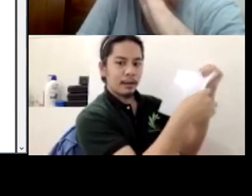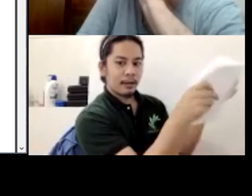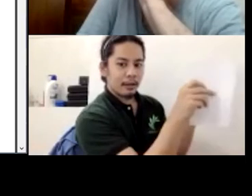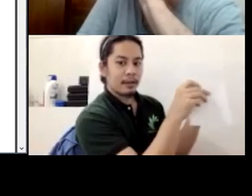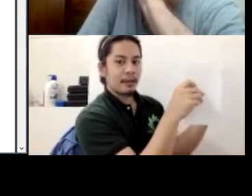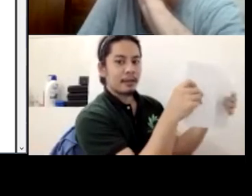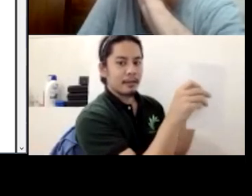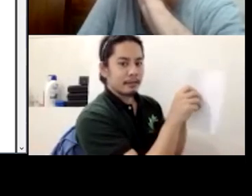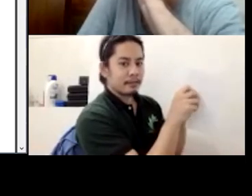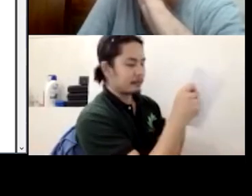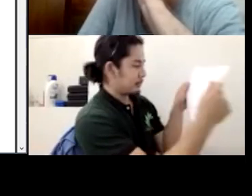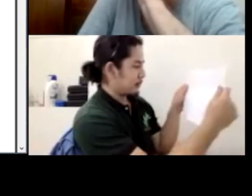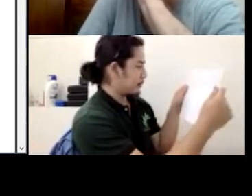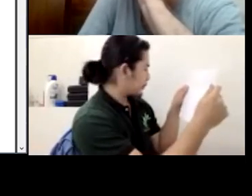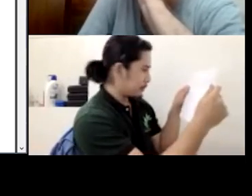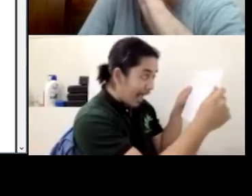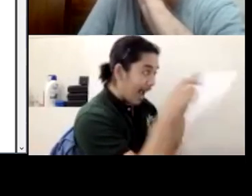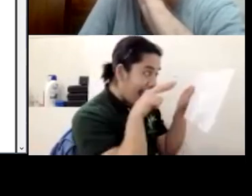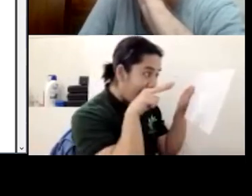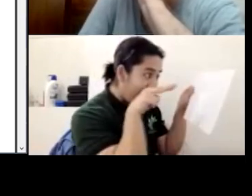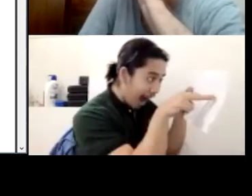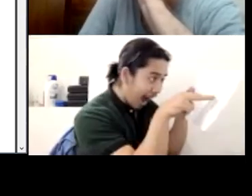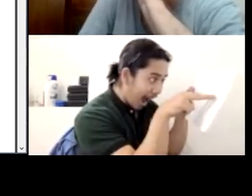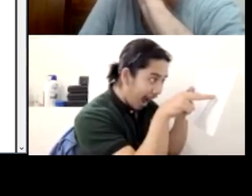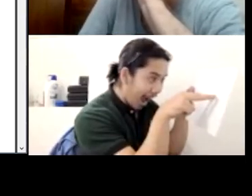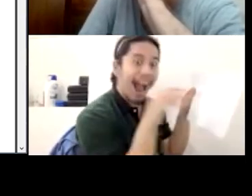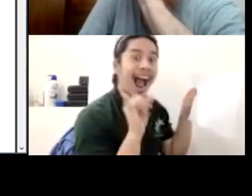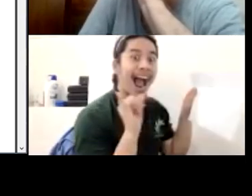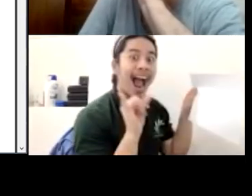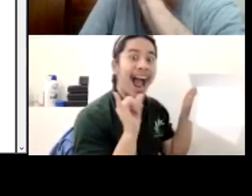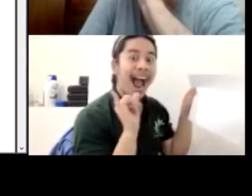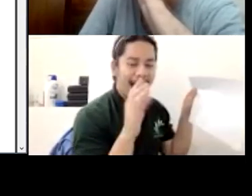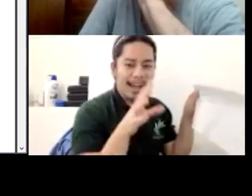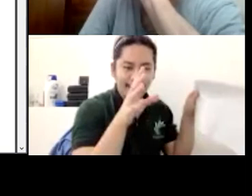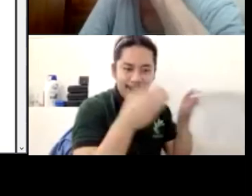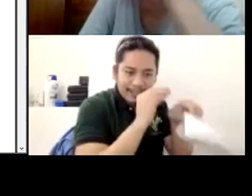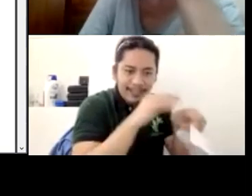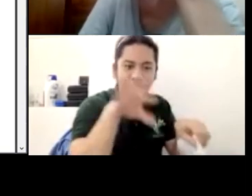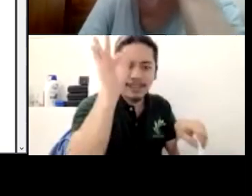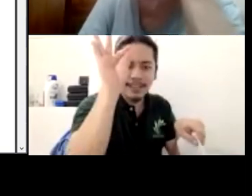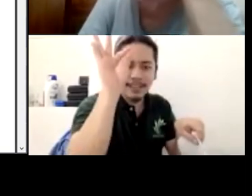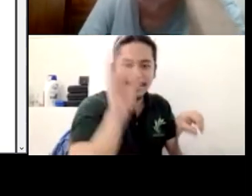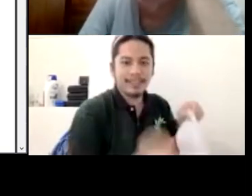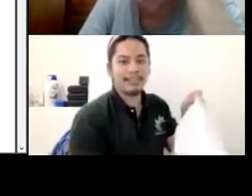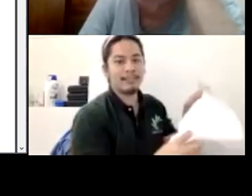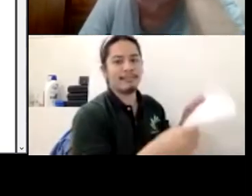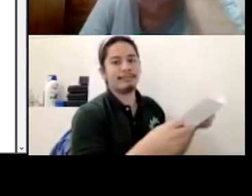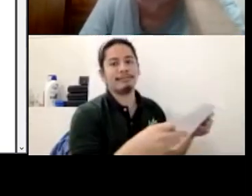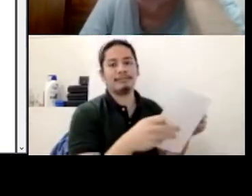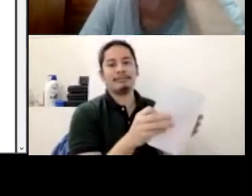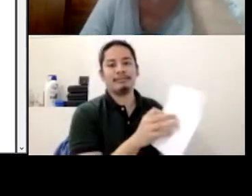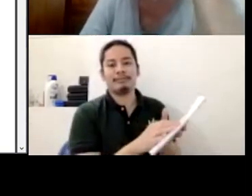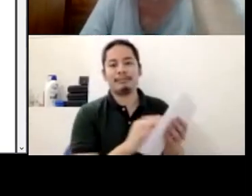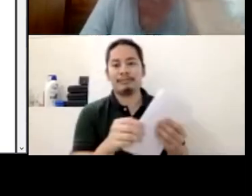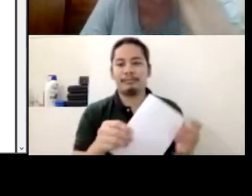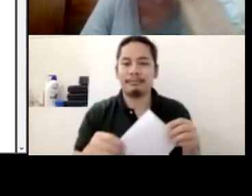side, so then they can see like a more topical uh, view. So it's, we can see